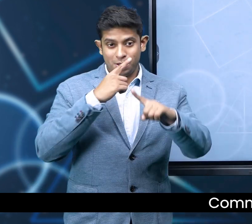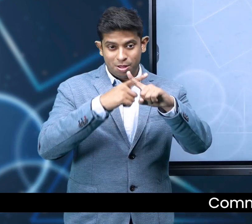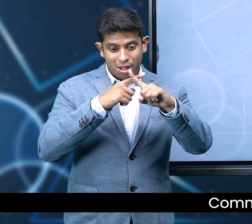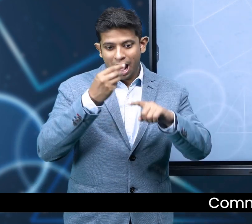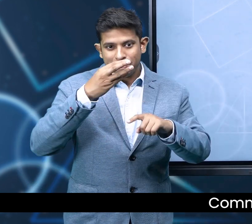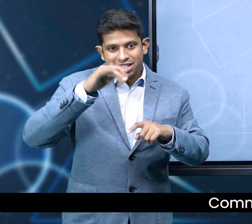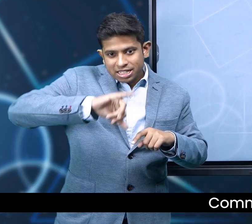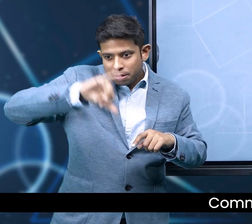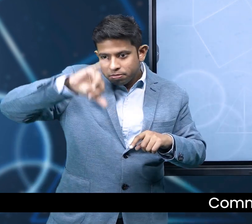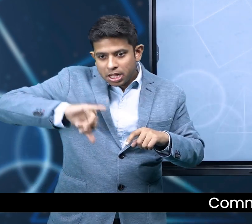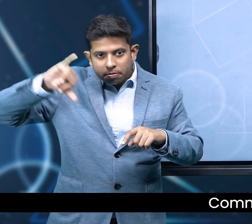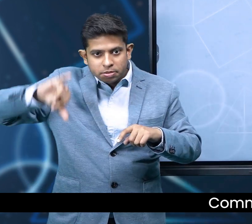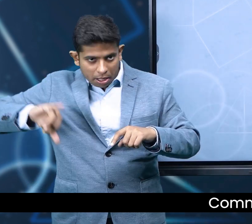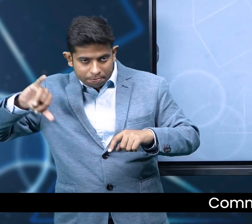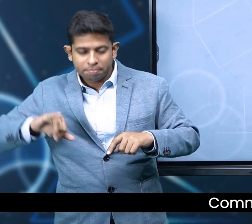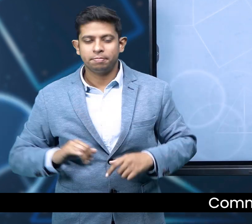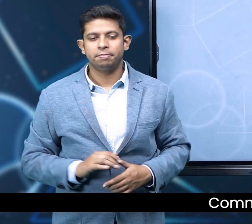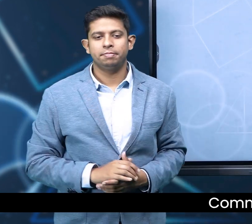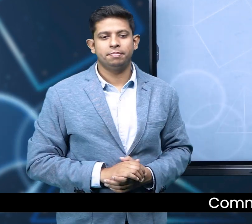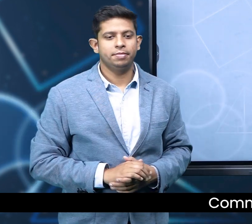common multiples,